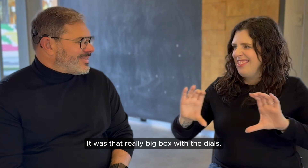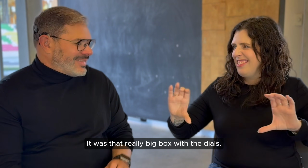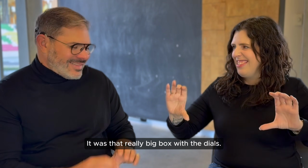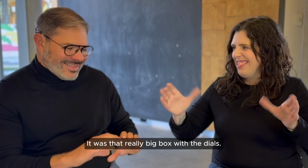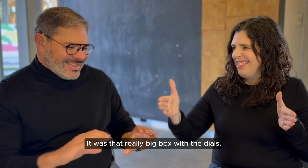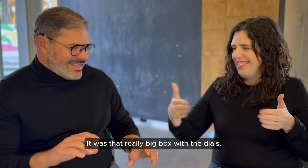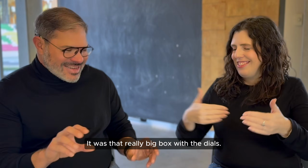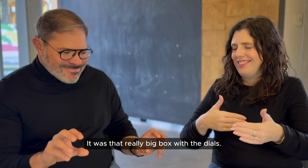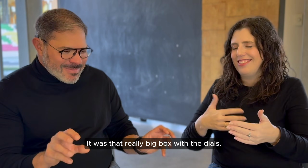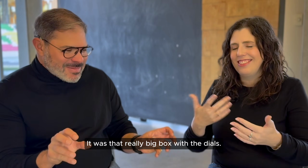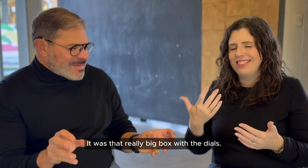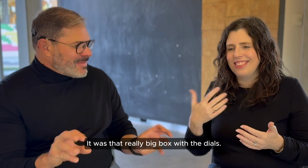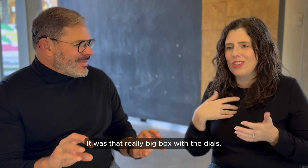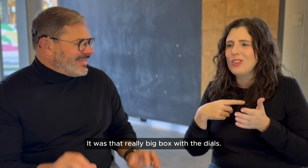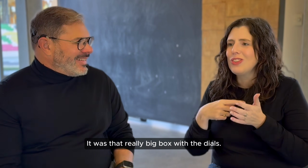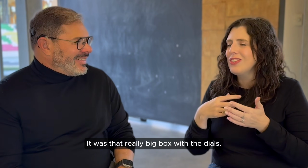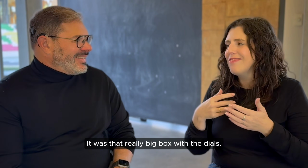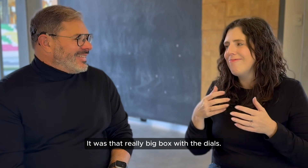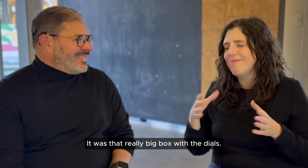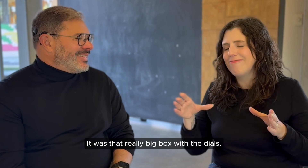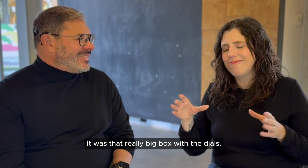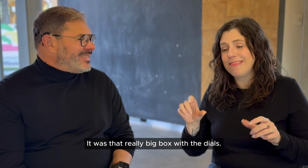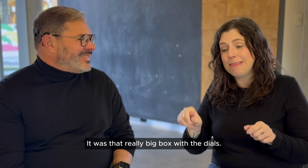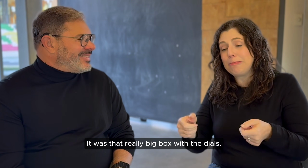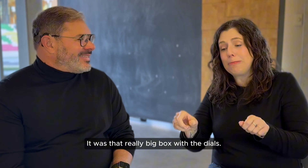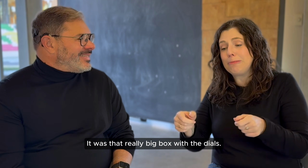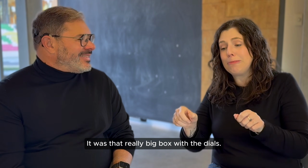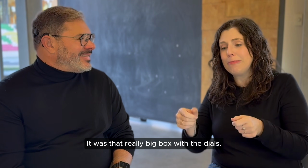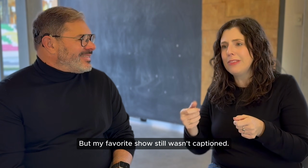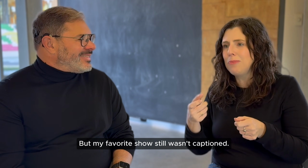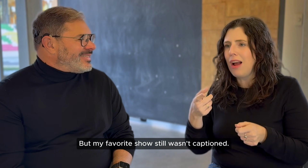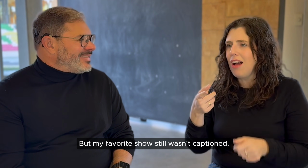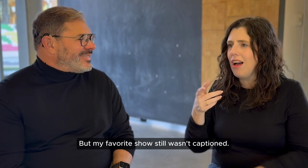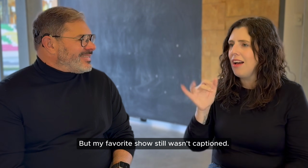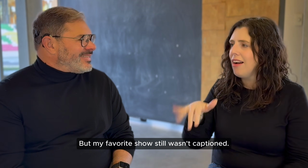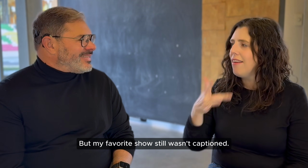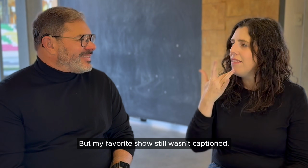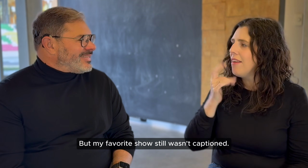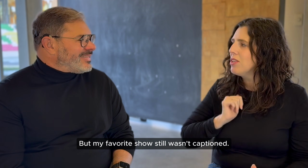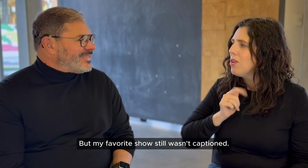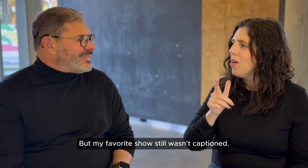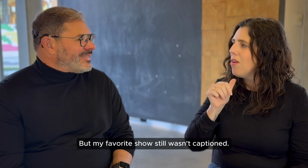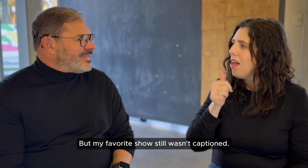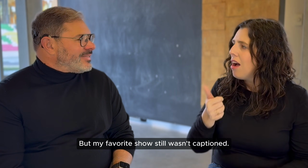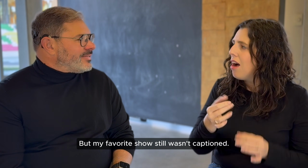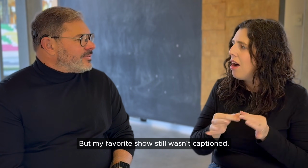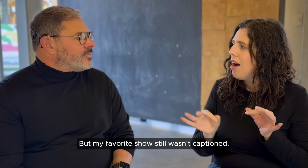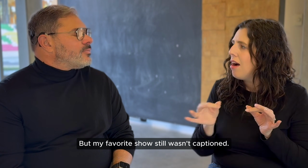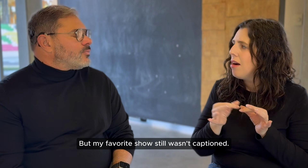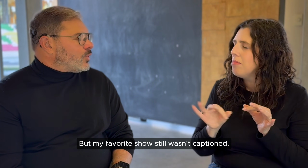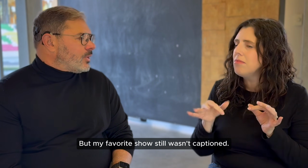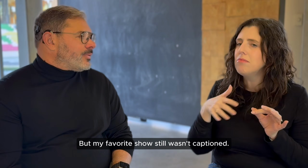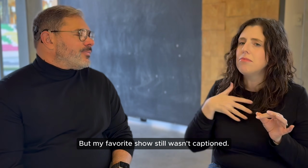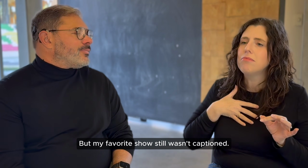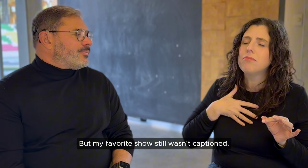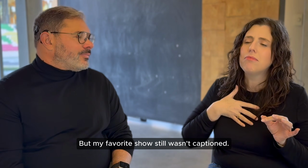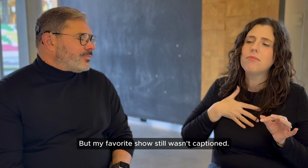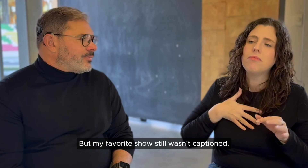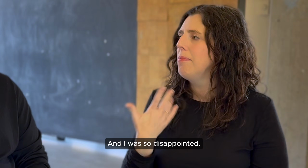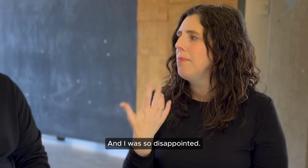that Right. really Set top big box box with with the dials. dials. But my favorite show still wasn't captioned, and I